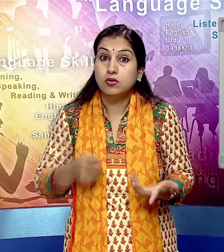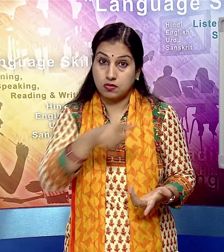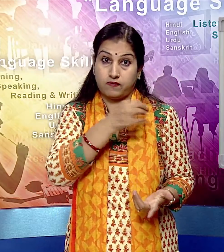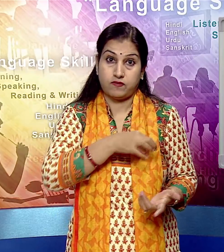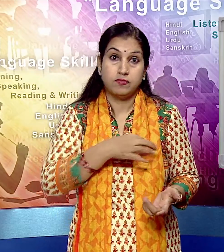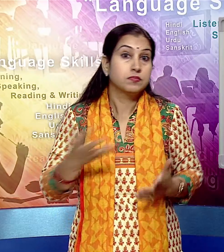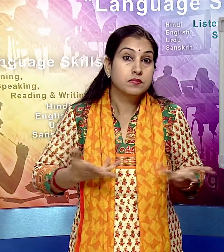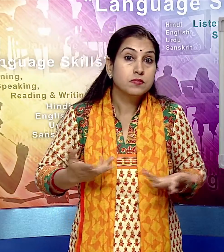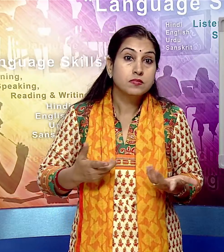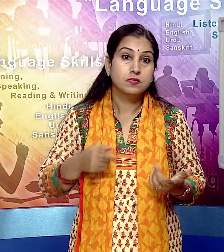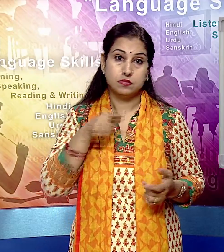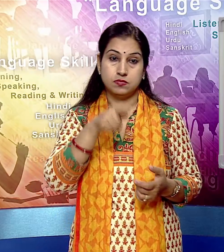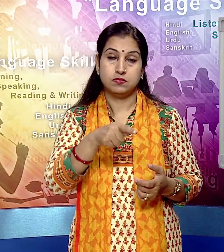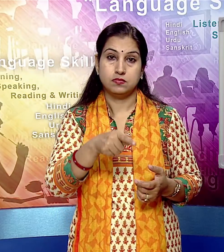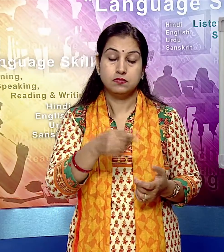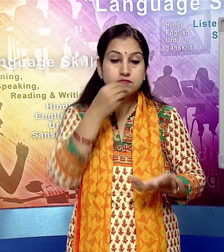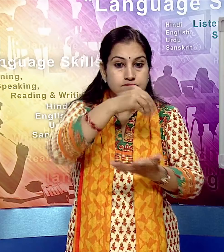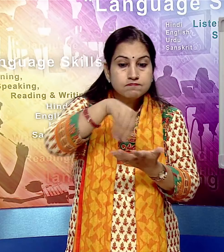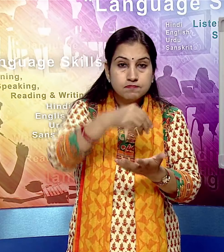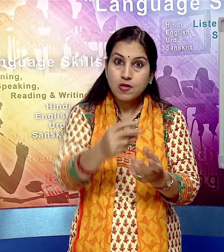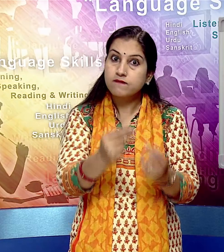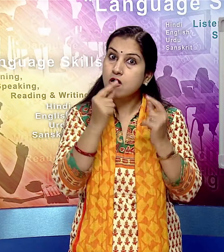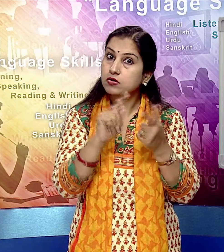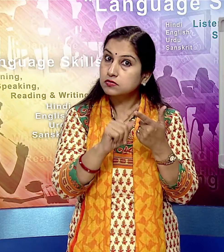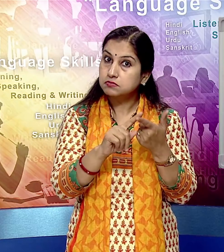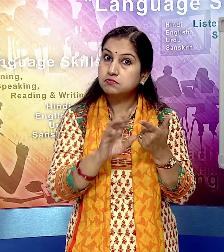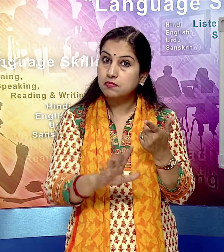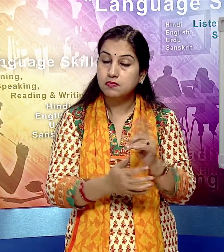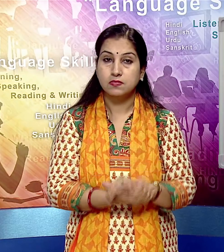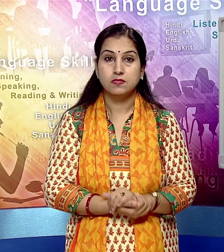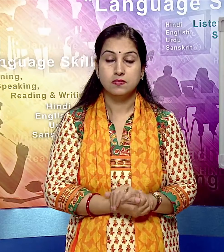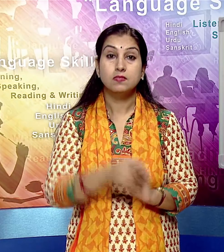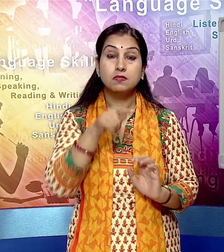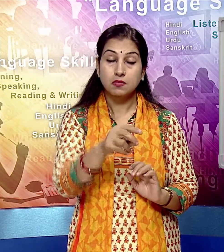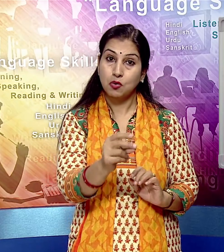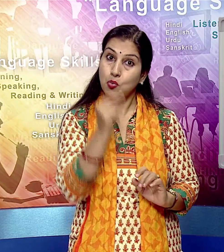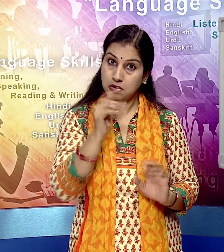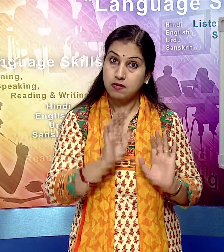advantage we'll discuss first. First it is quick method.